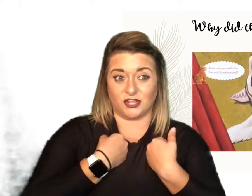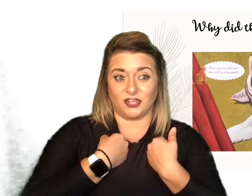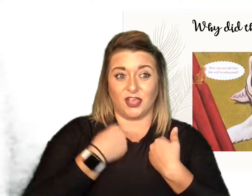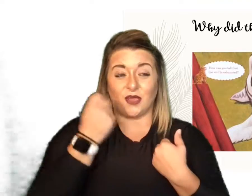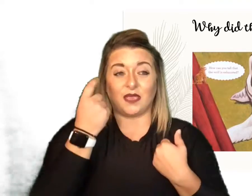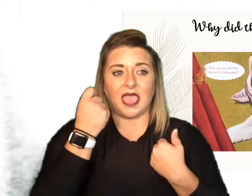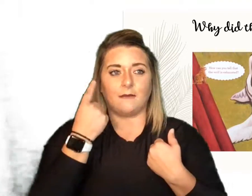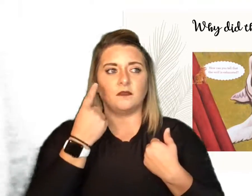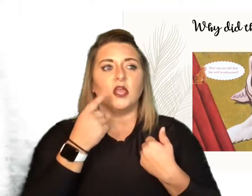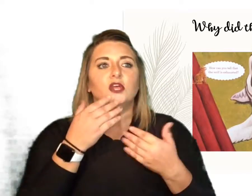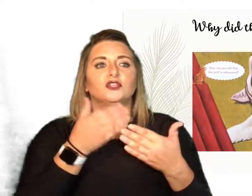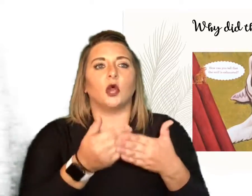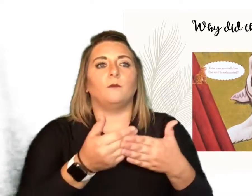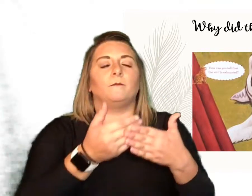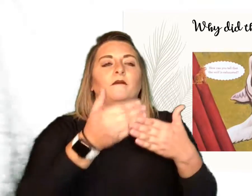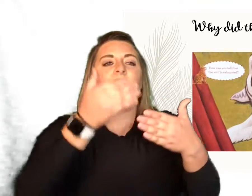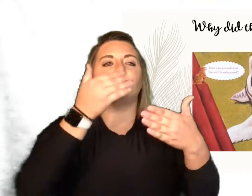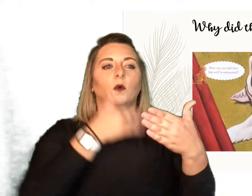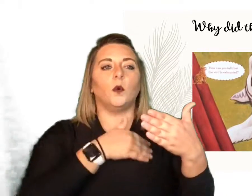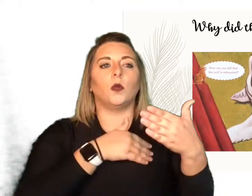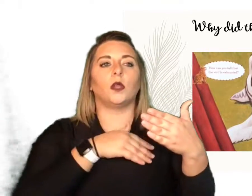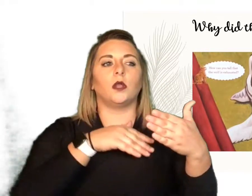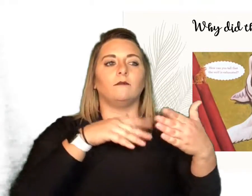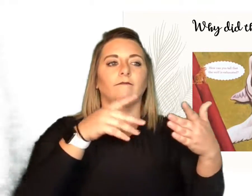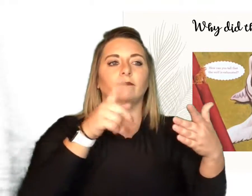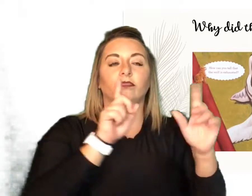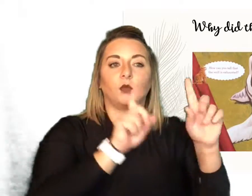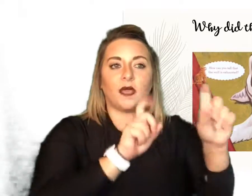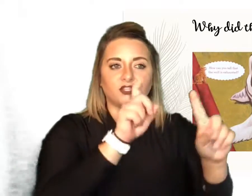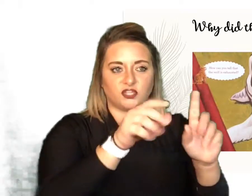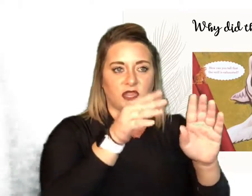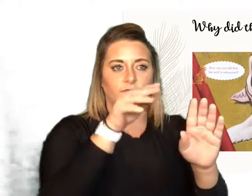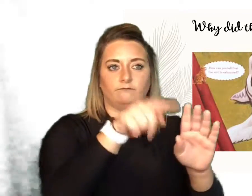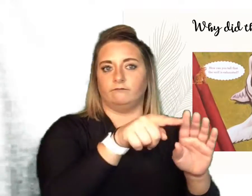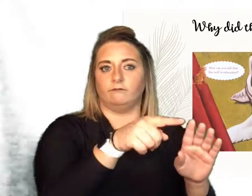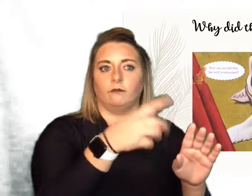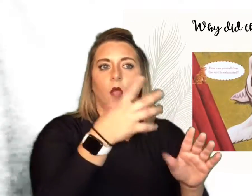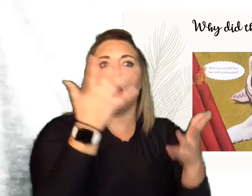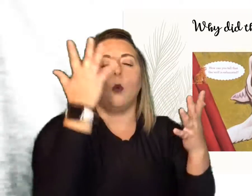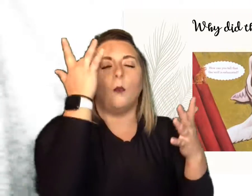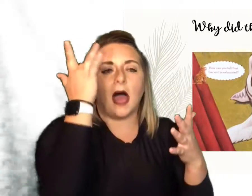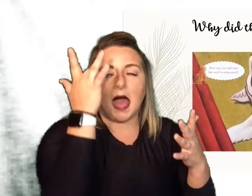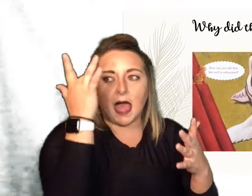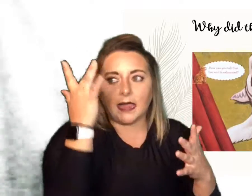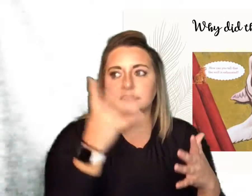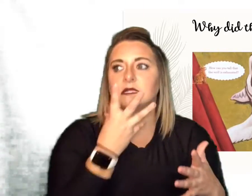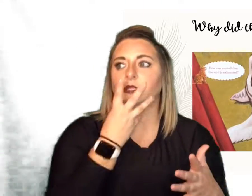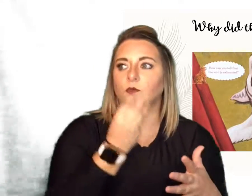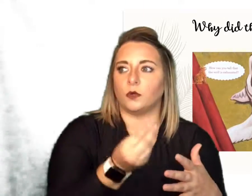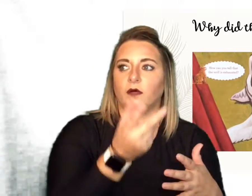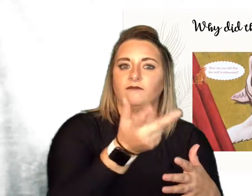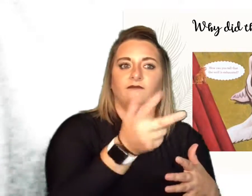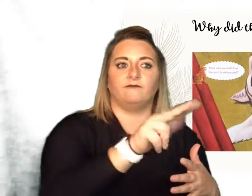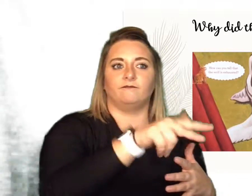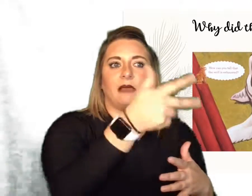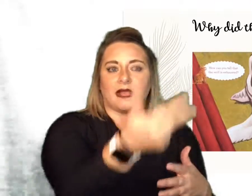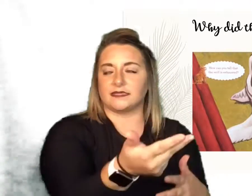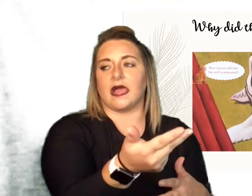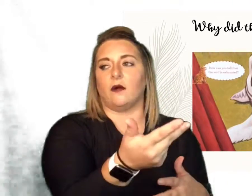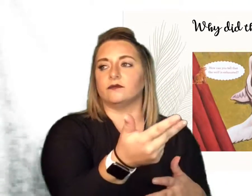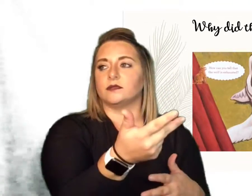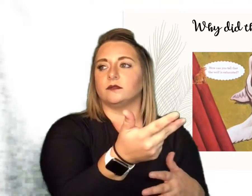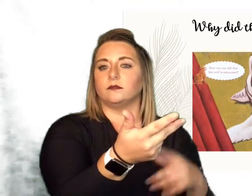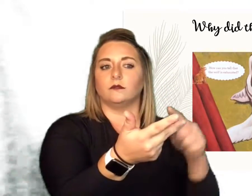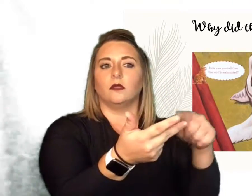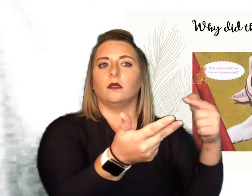tired. Okay? So before the question, why did the wolf